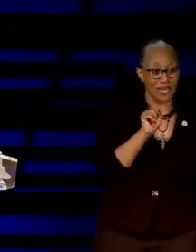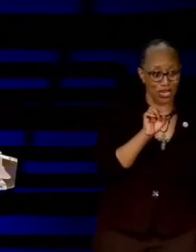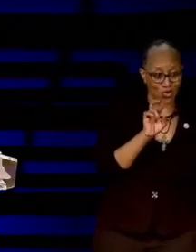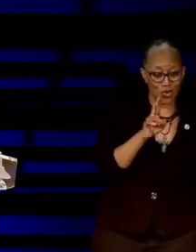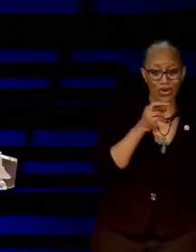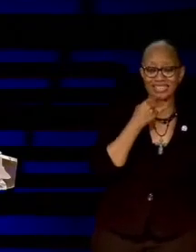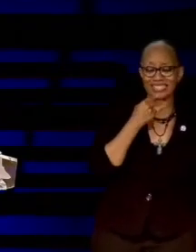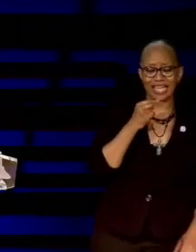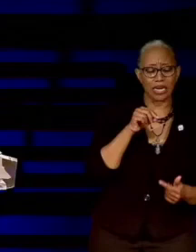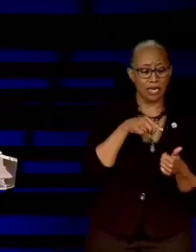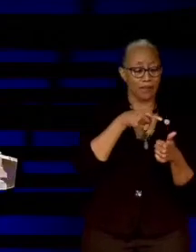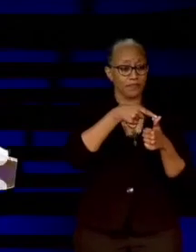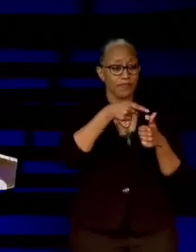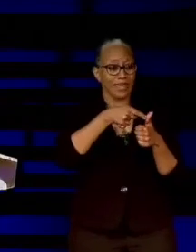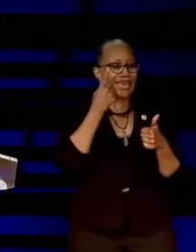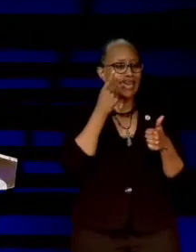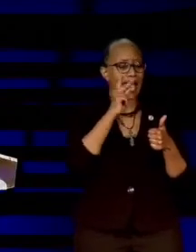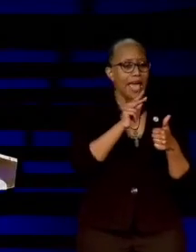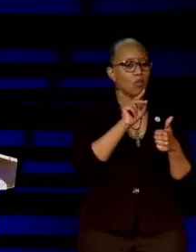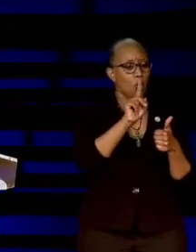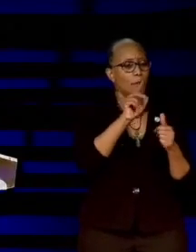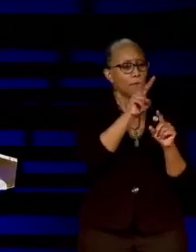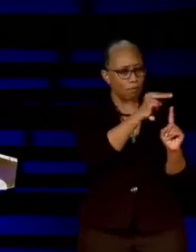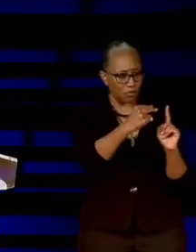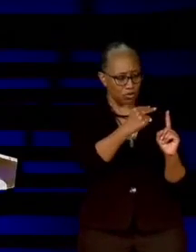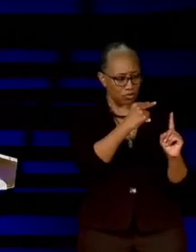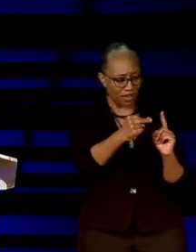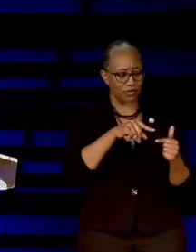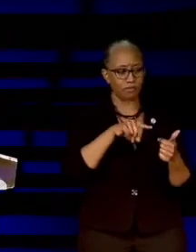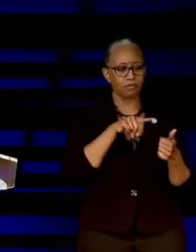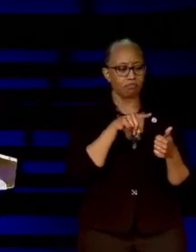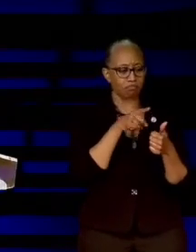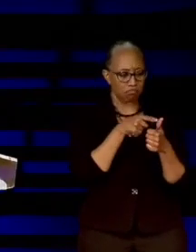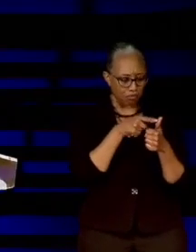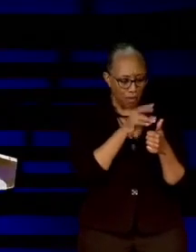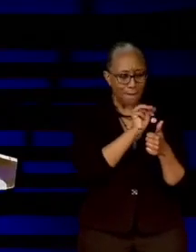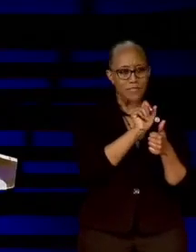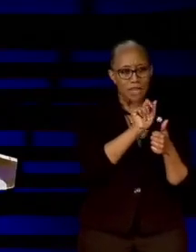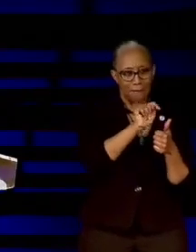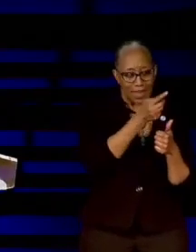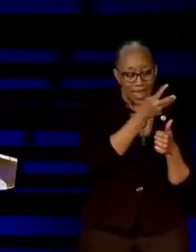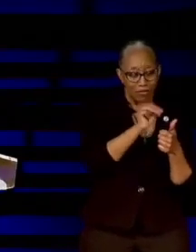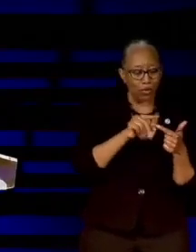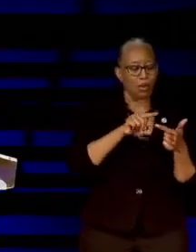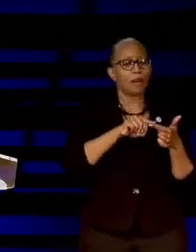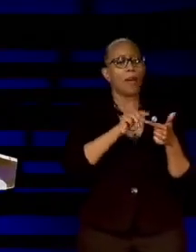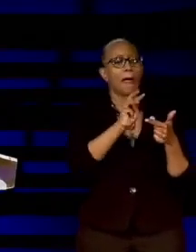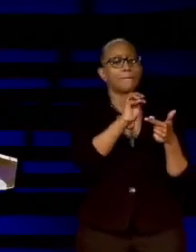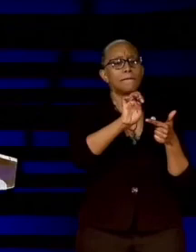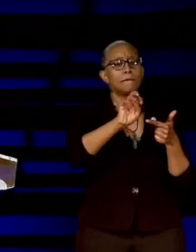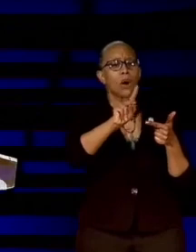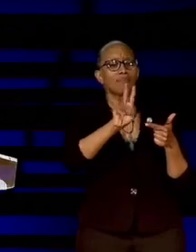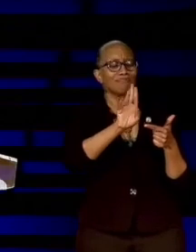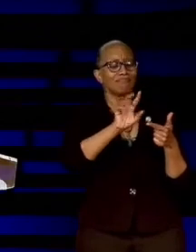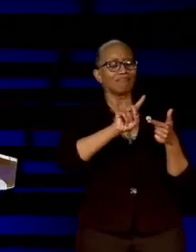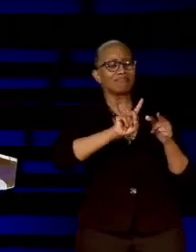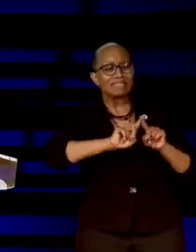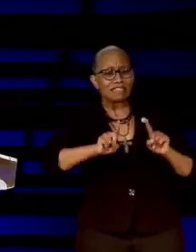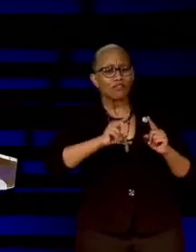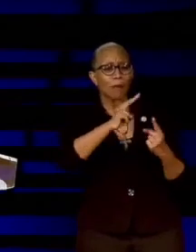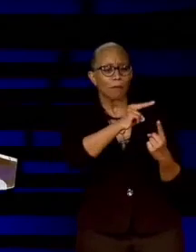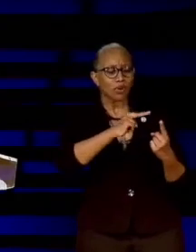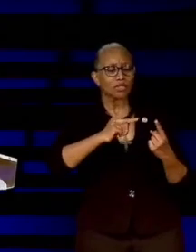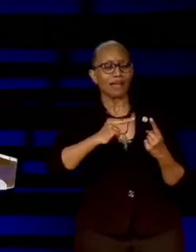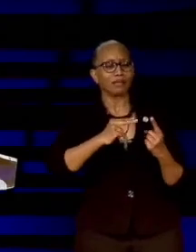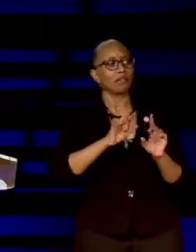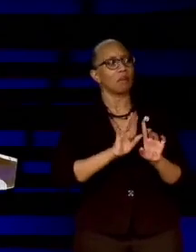Pete said, Matthew saw it one way, Tyron. Matt saw it one way. Mark saw it another way. He said, but I'm